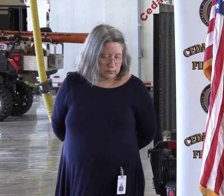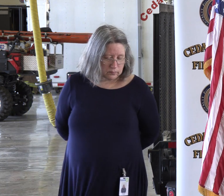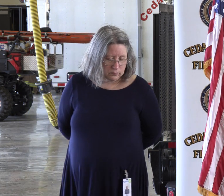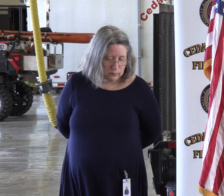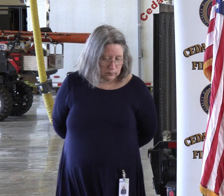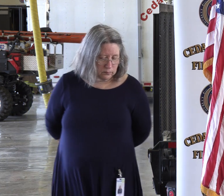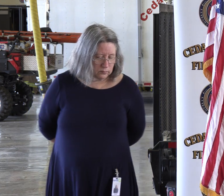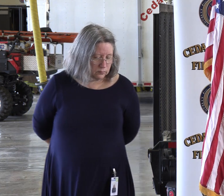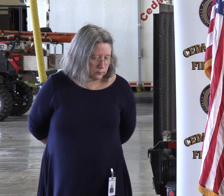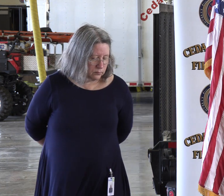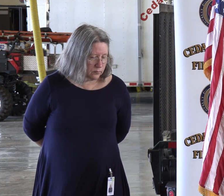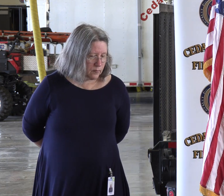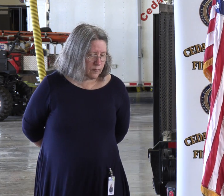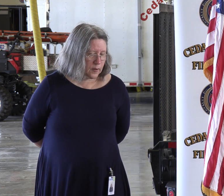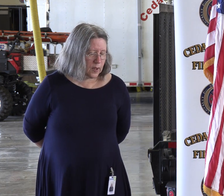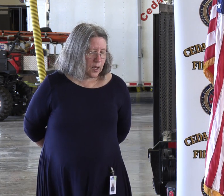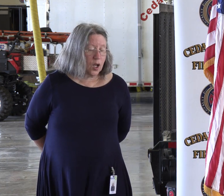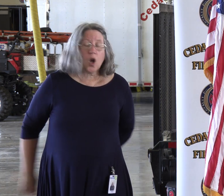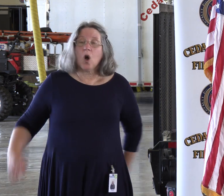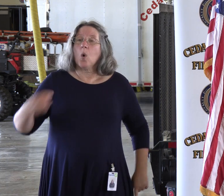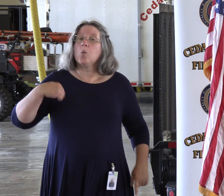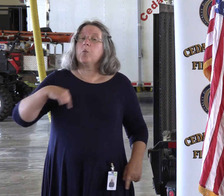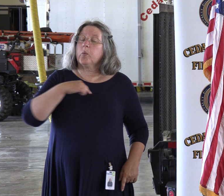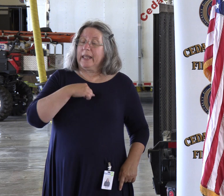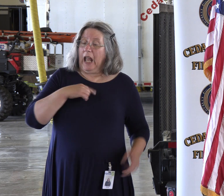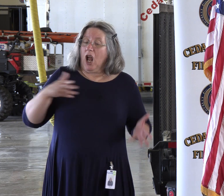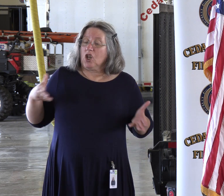anything like that? We are encouraging those landlords to do that.